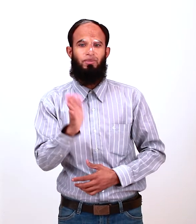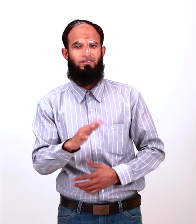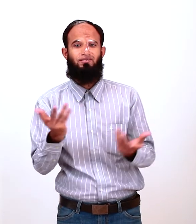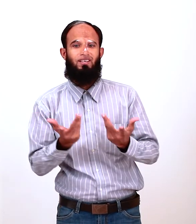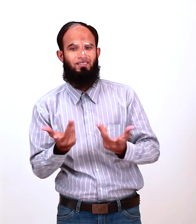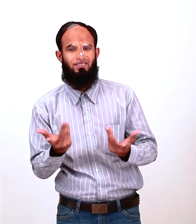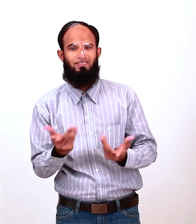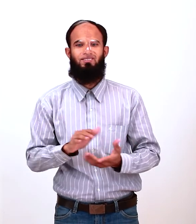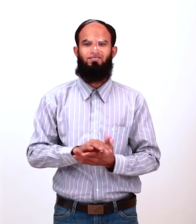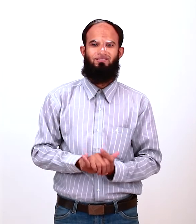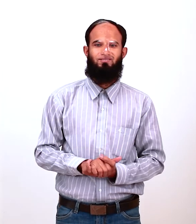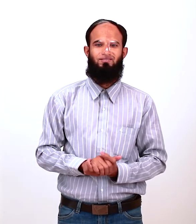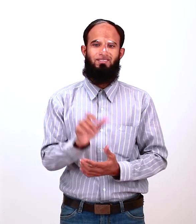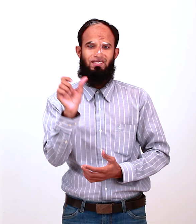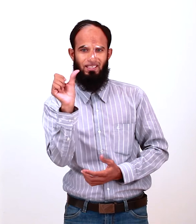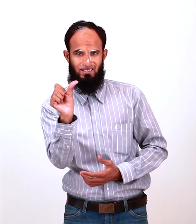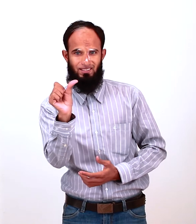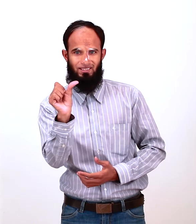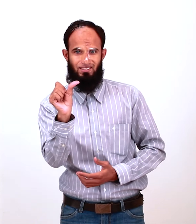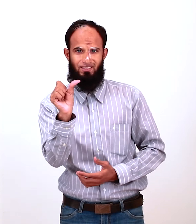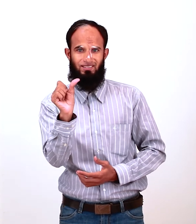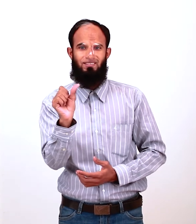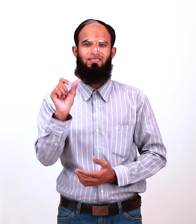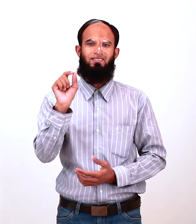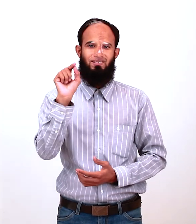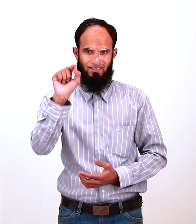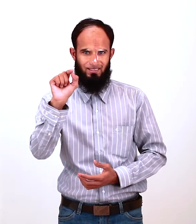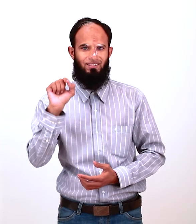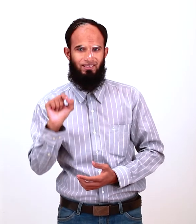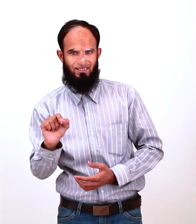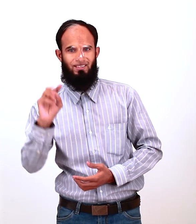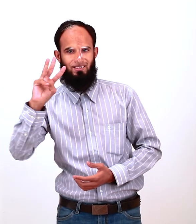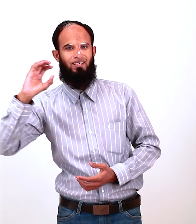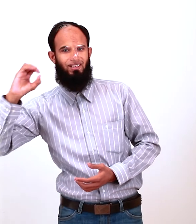6:30. This is the same as digital clock C.